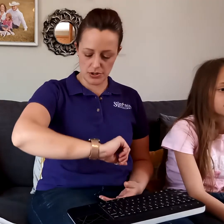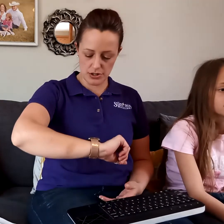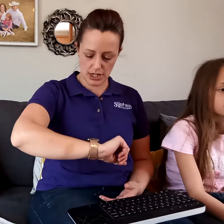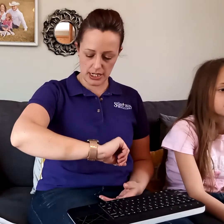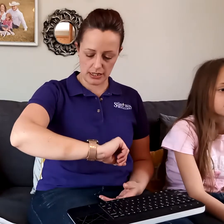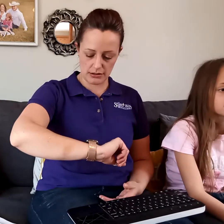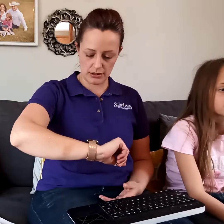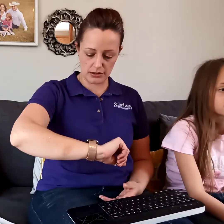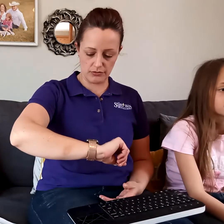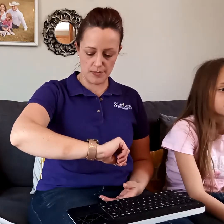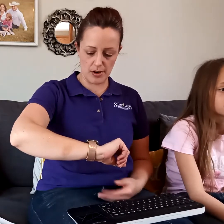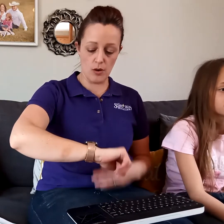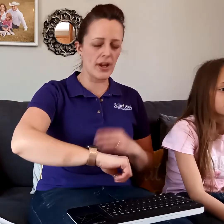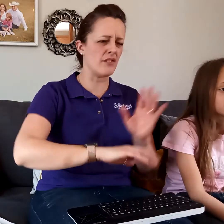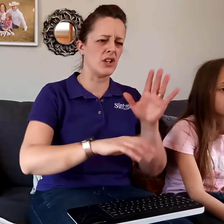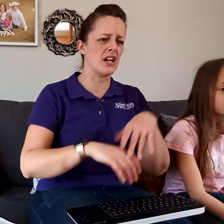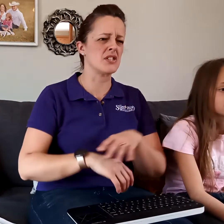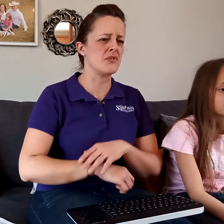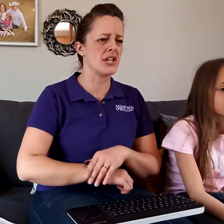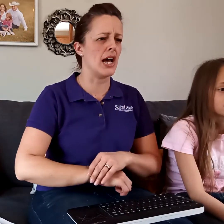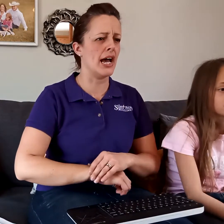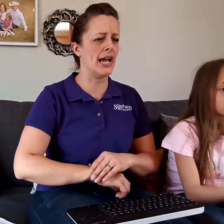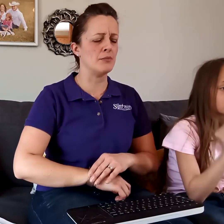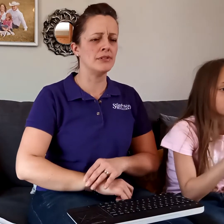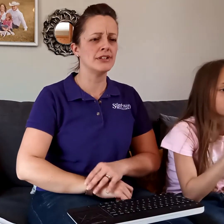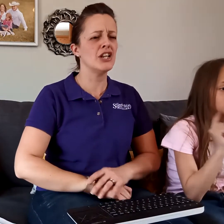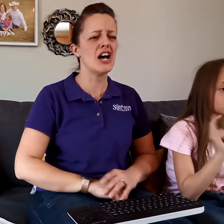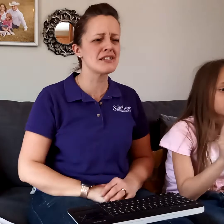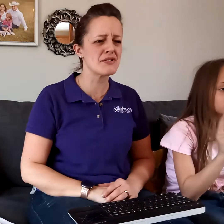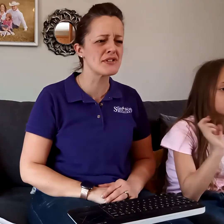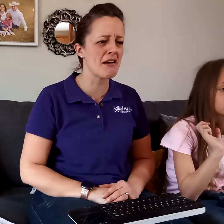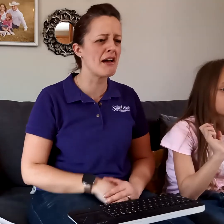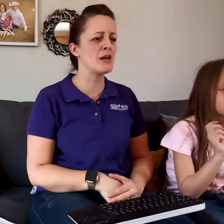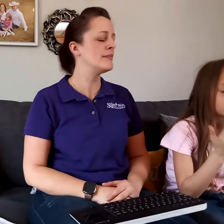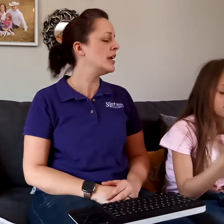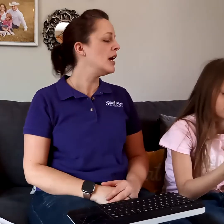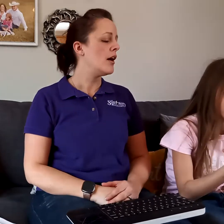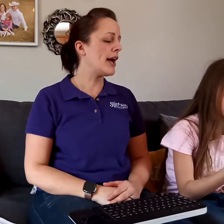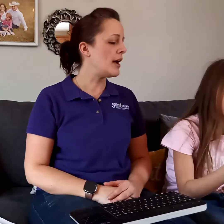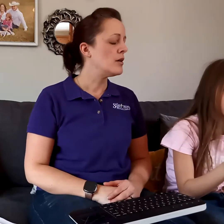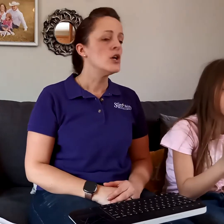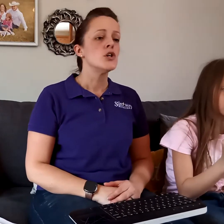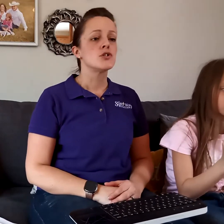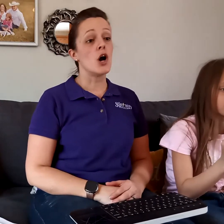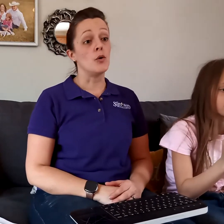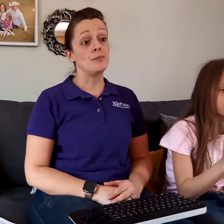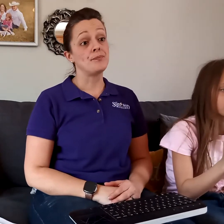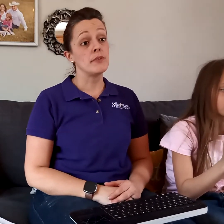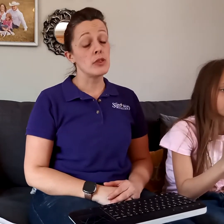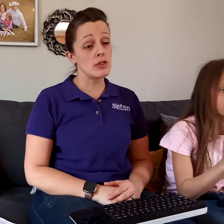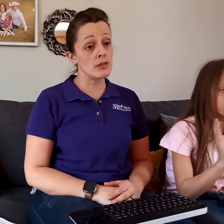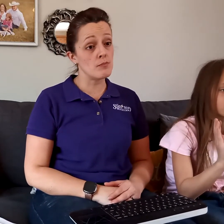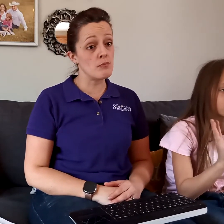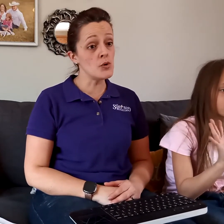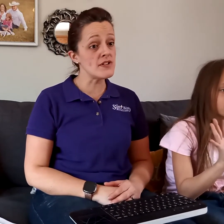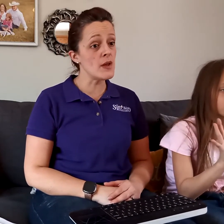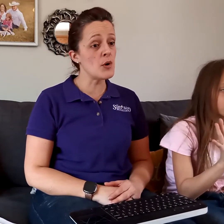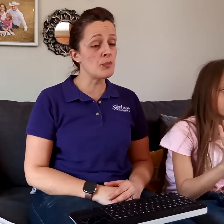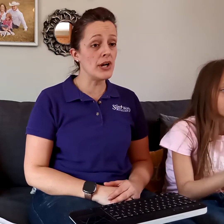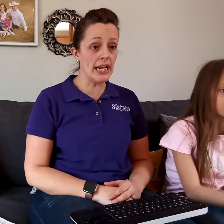I got to remember, oh, we have lots of time. Lots of time. Okay, so most of them are pretty